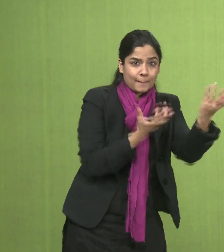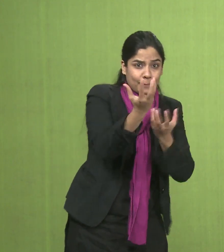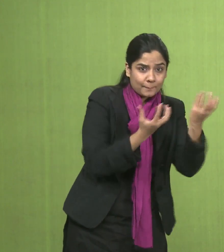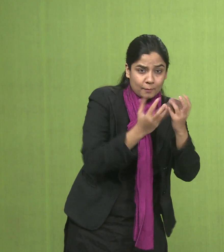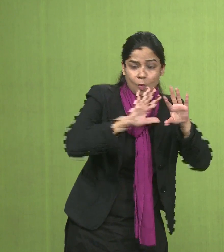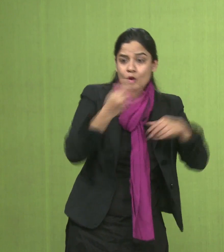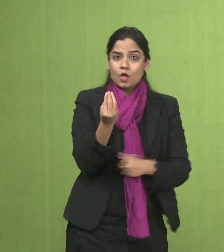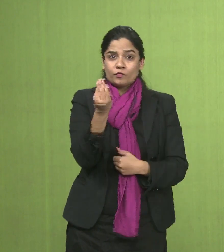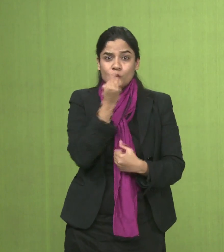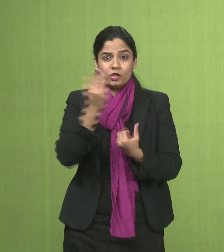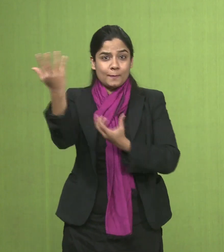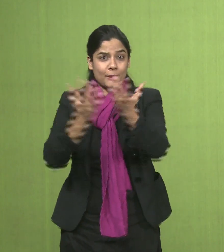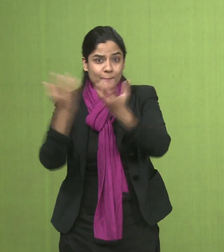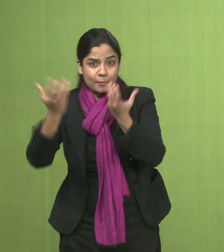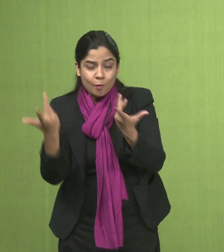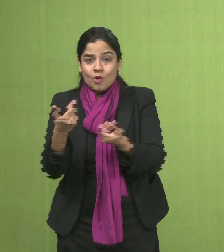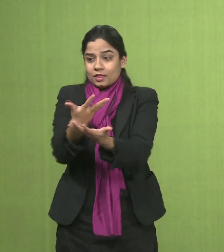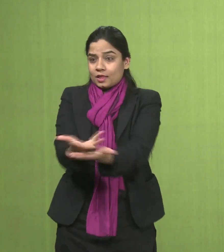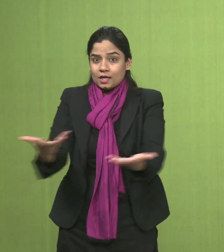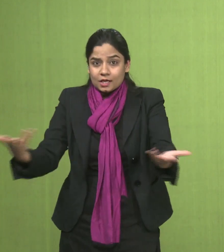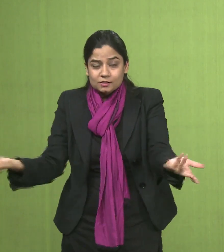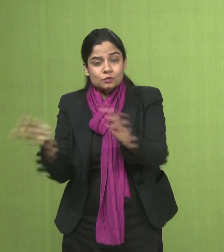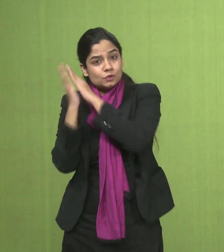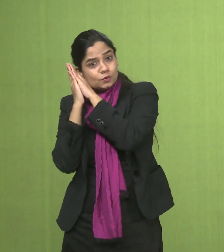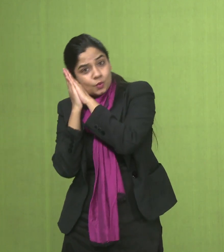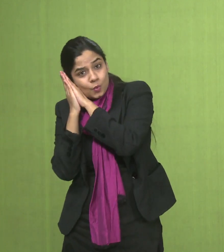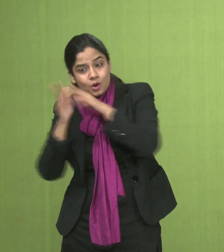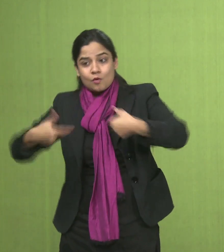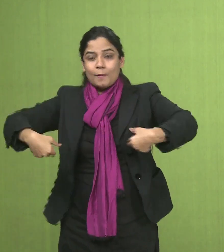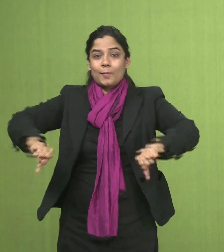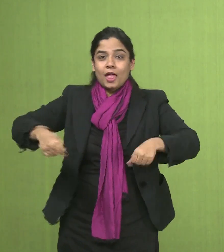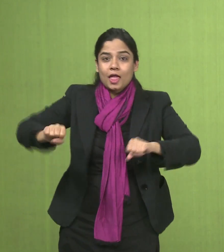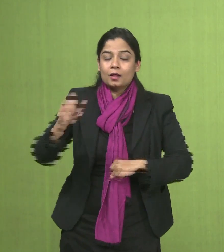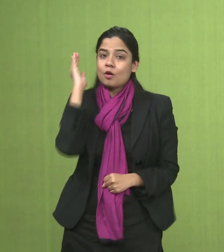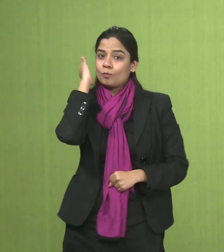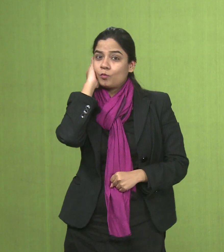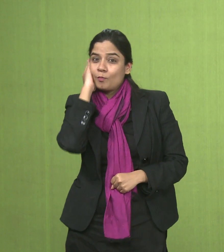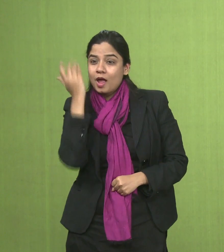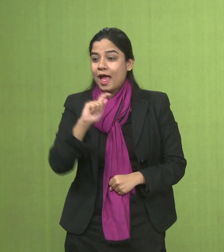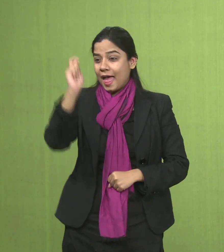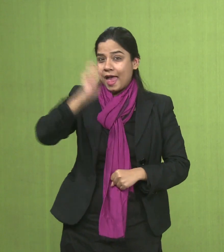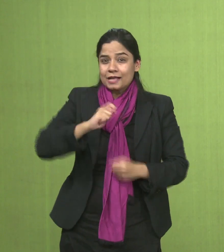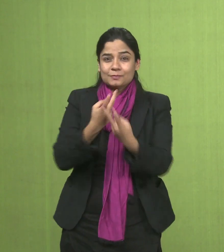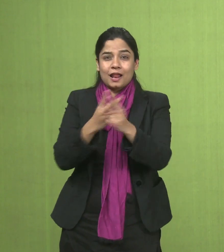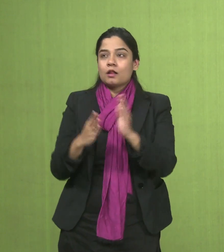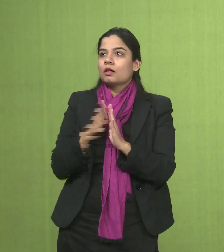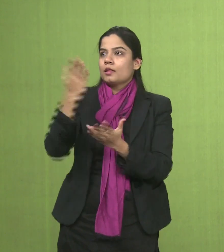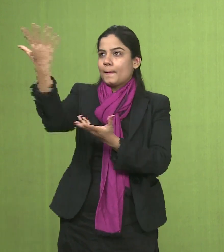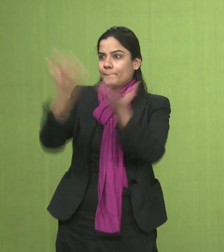food, etc.? We decide on that. We need a bike, we need a mobile, anything. We have to first decide what we